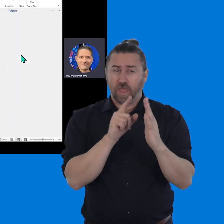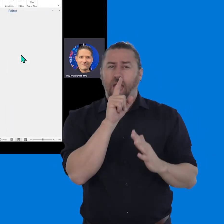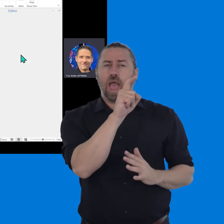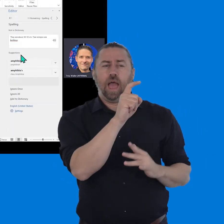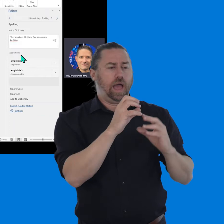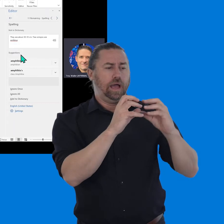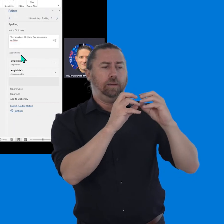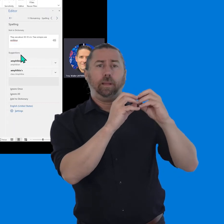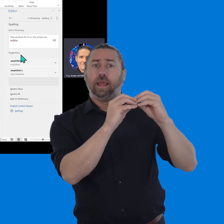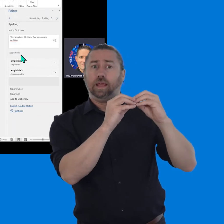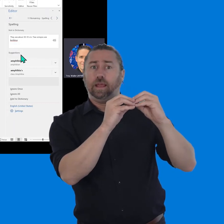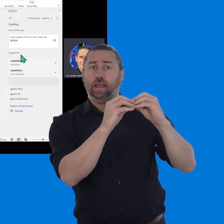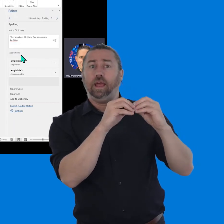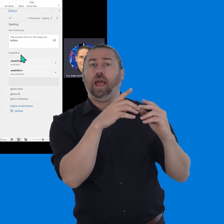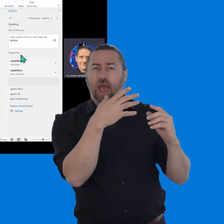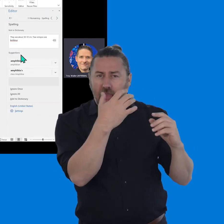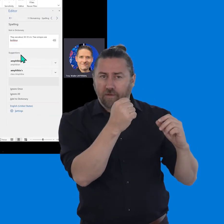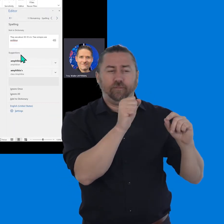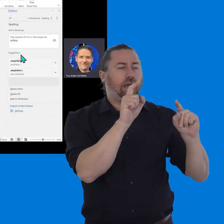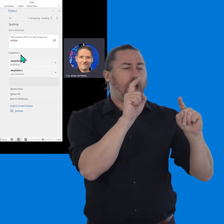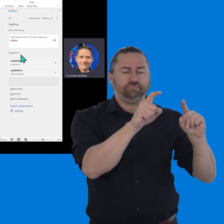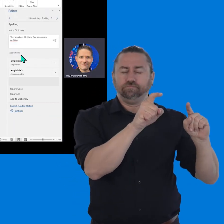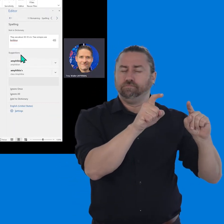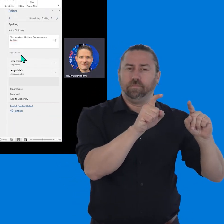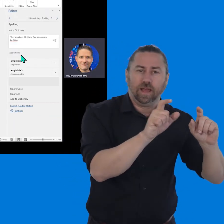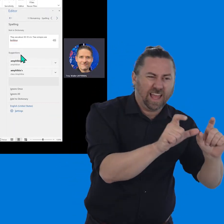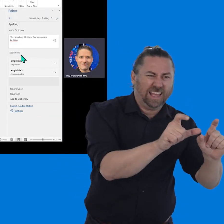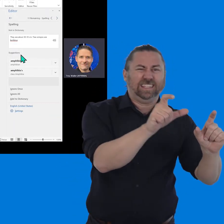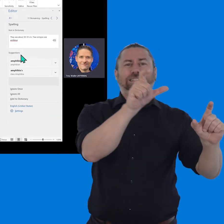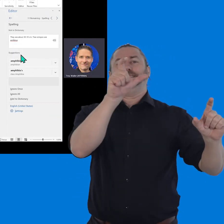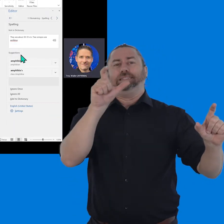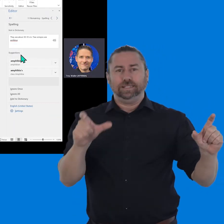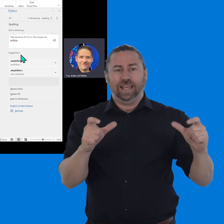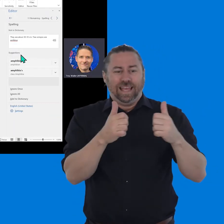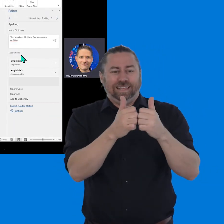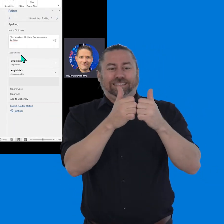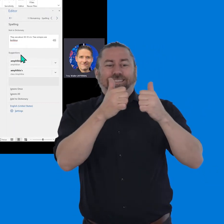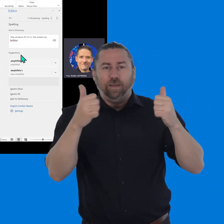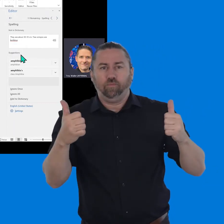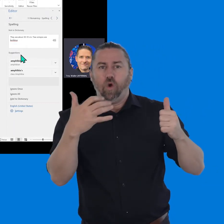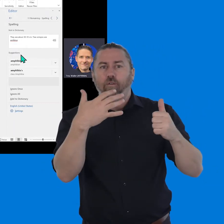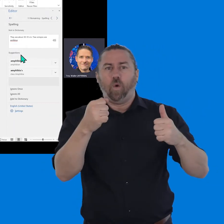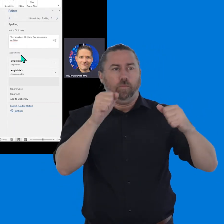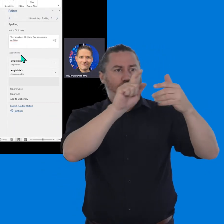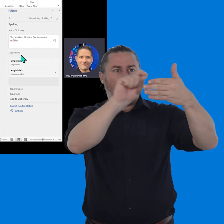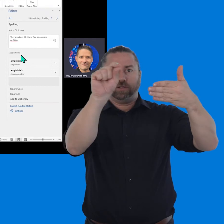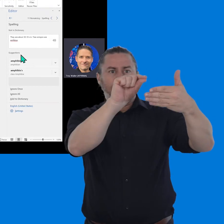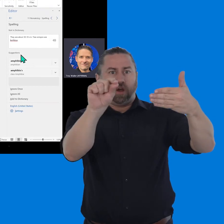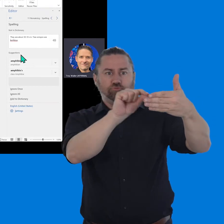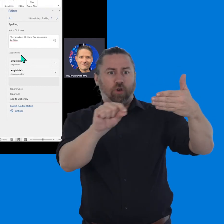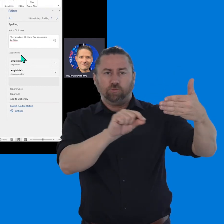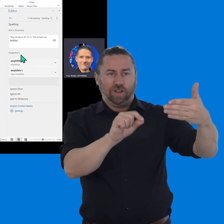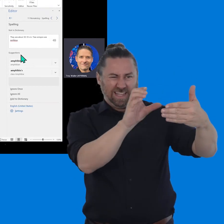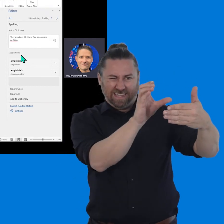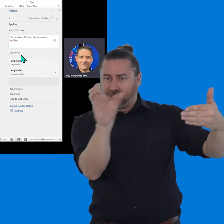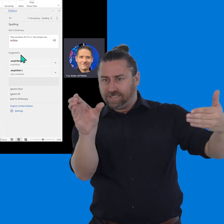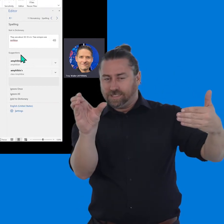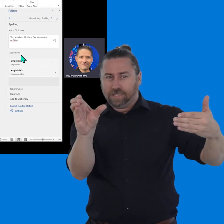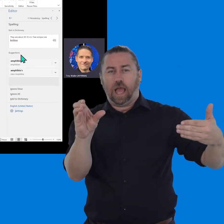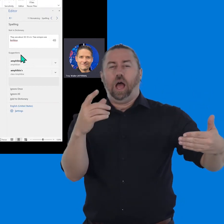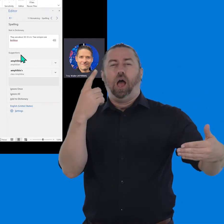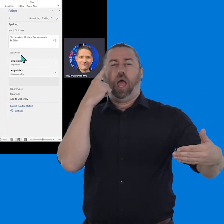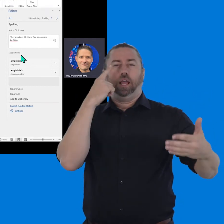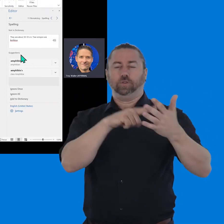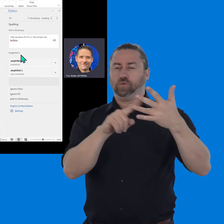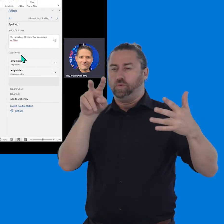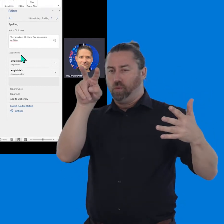spelling. And what it does is it opens up a dialogue outside of the text. Okay, so it's moving that away for me. The other thing